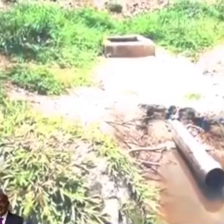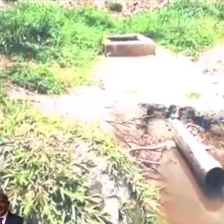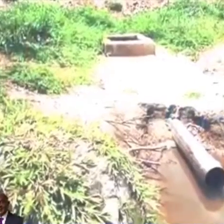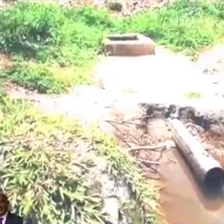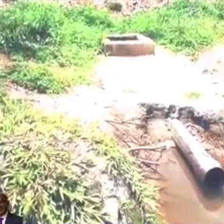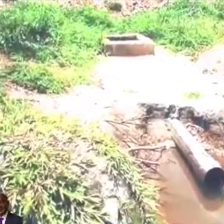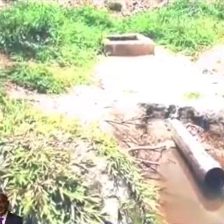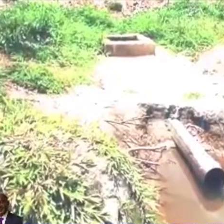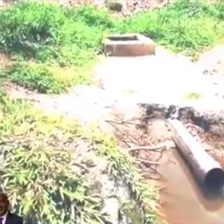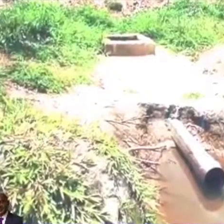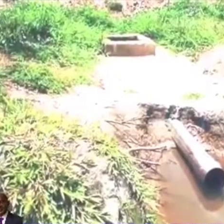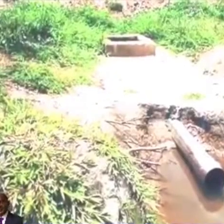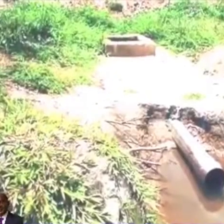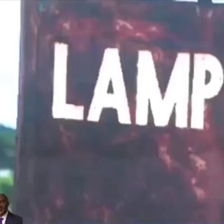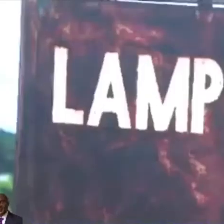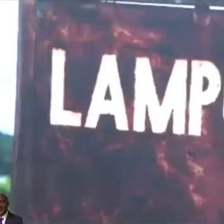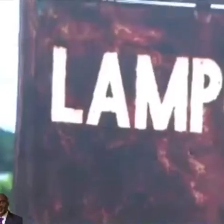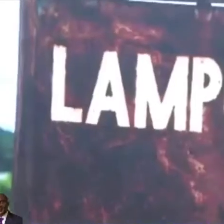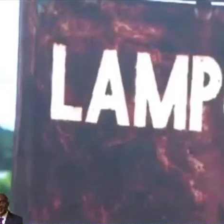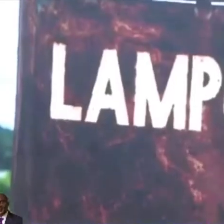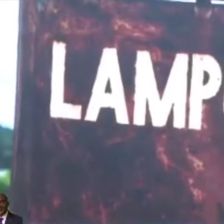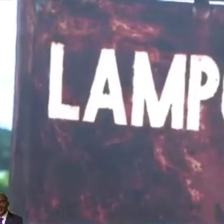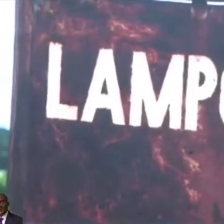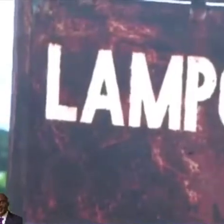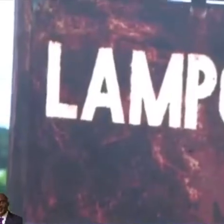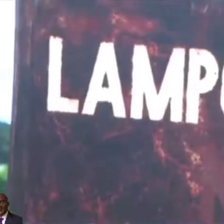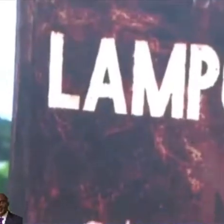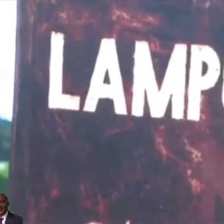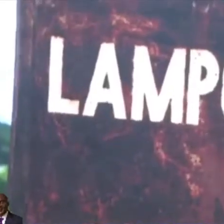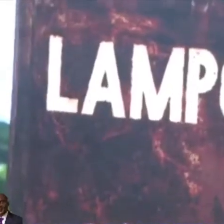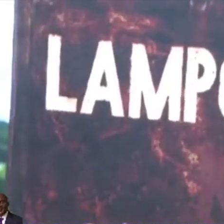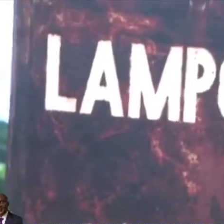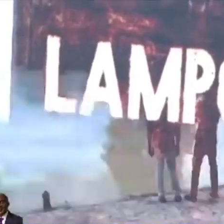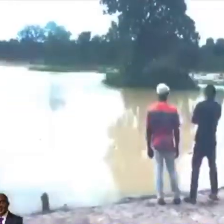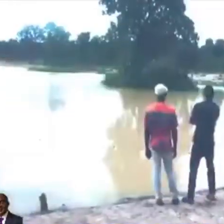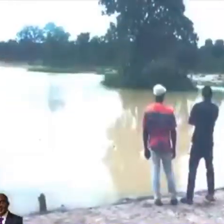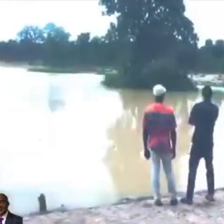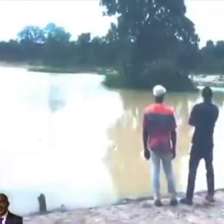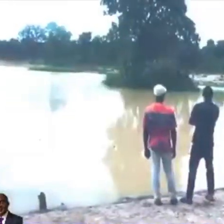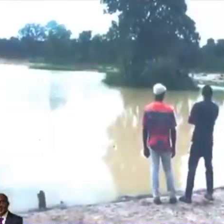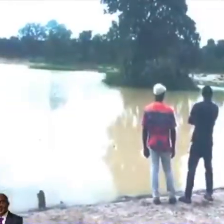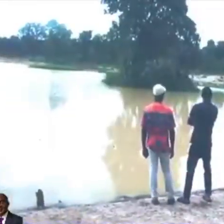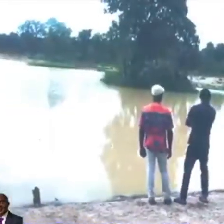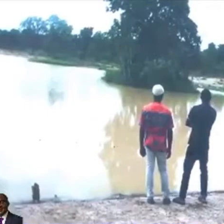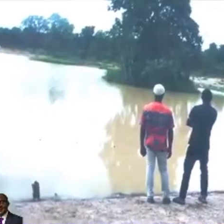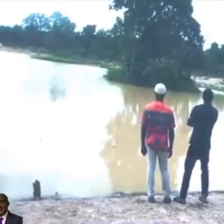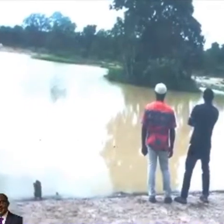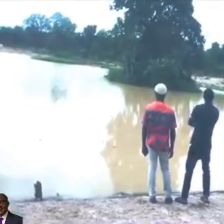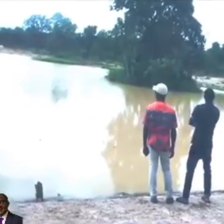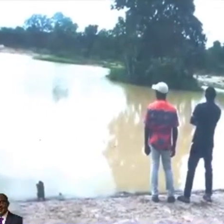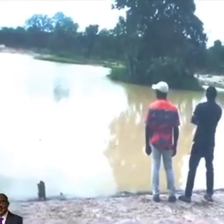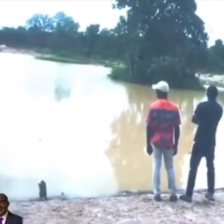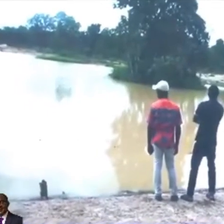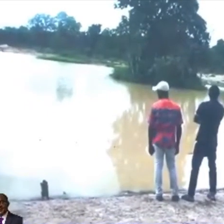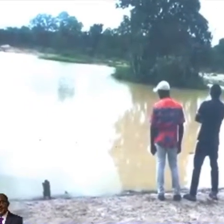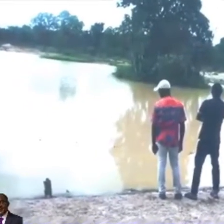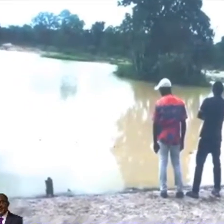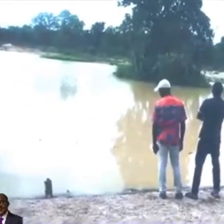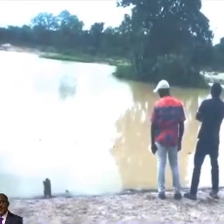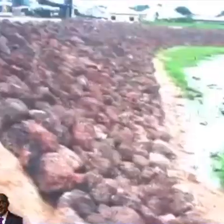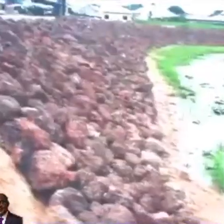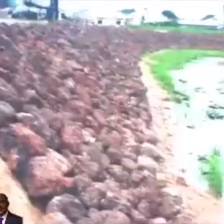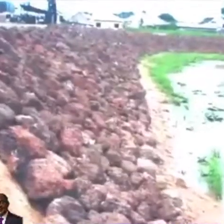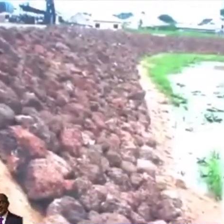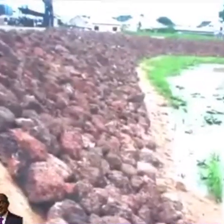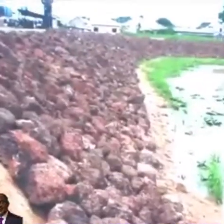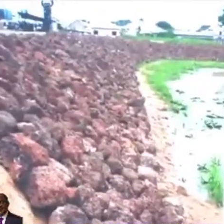Our team noticed that the water level in this dam had dropped significantly, but the residents